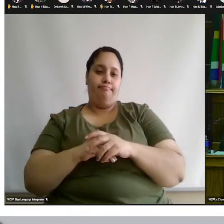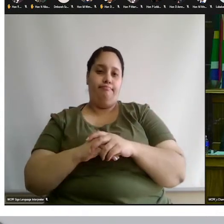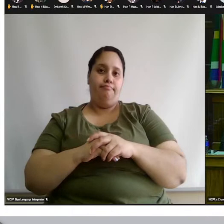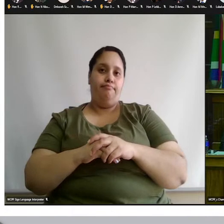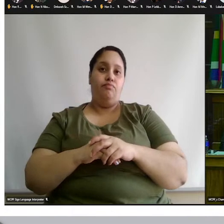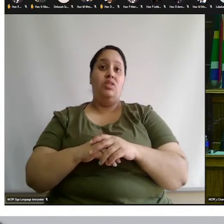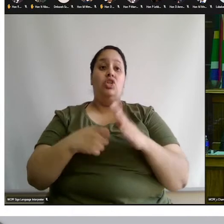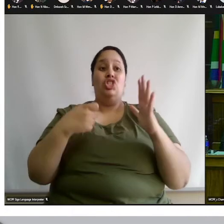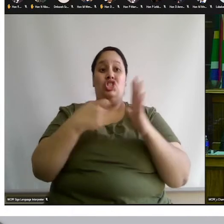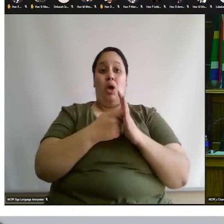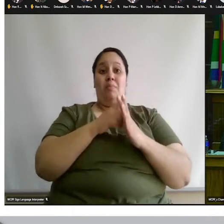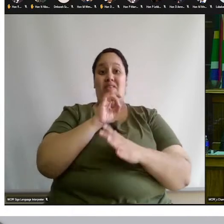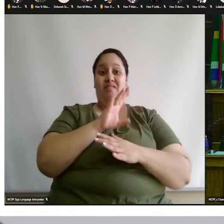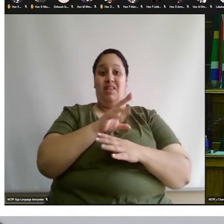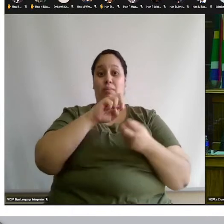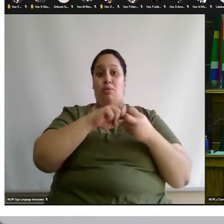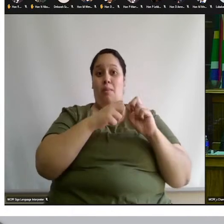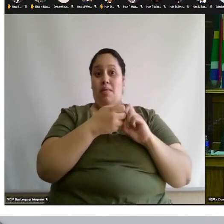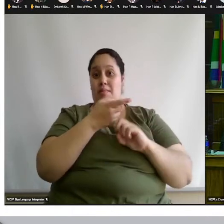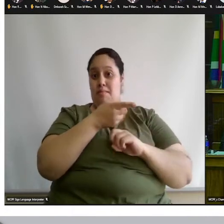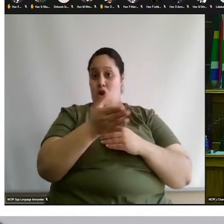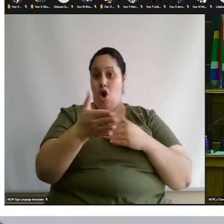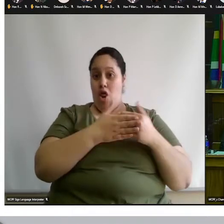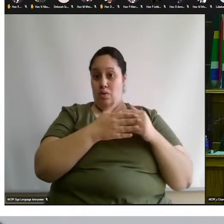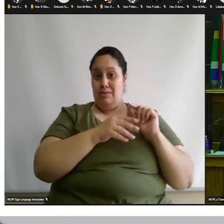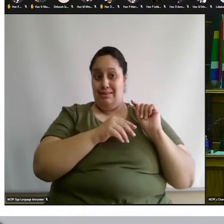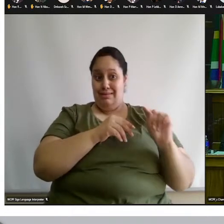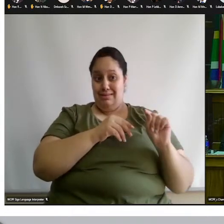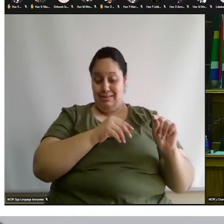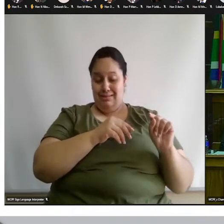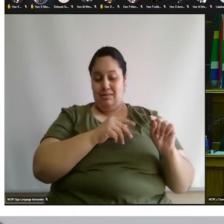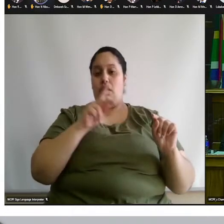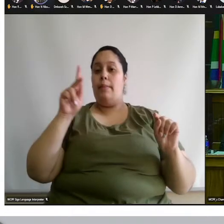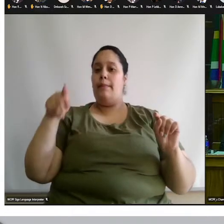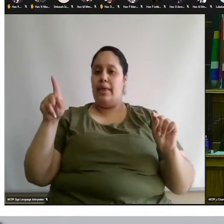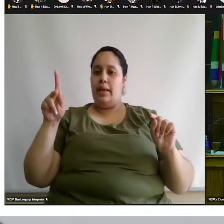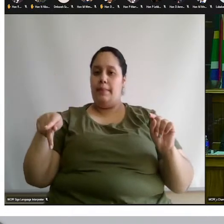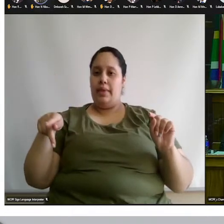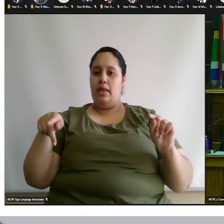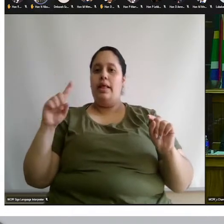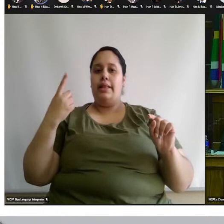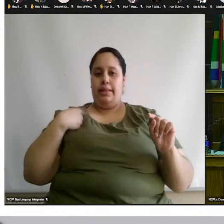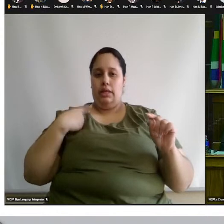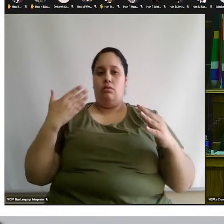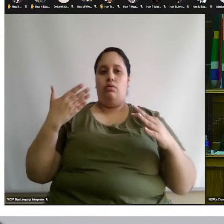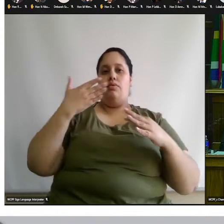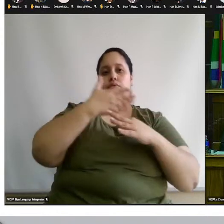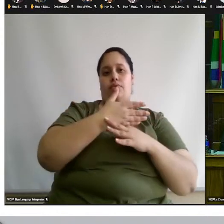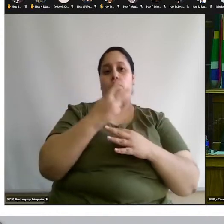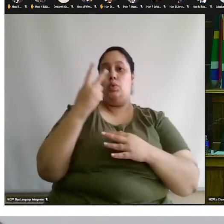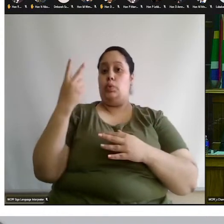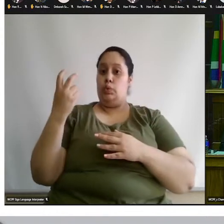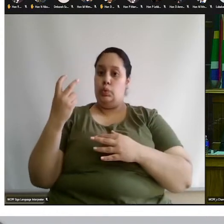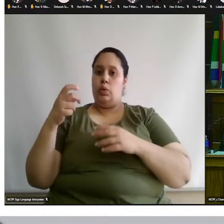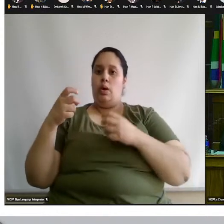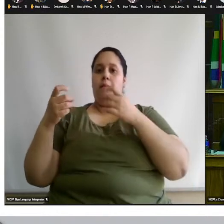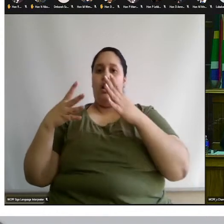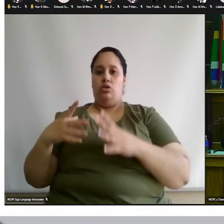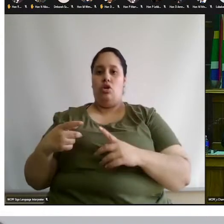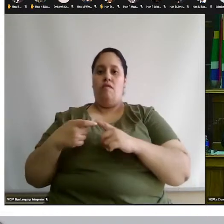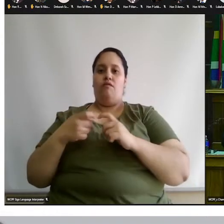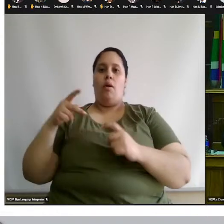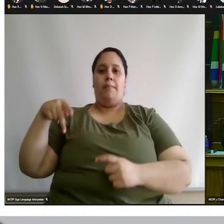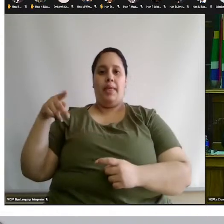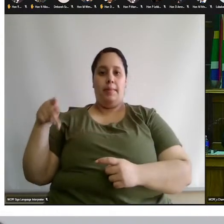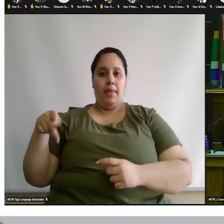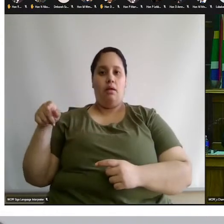mentioned, I want to emphasize that Pick and Pay did intervene. The two managers were